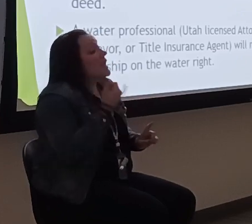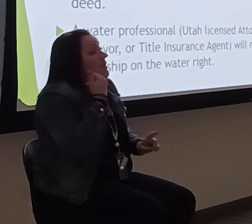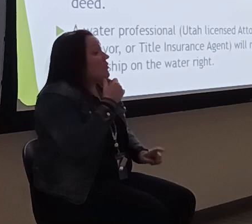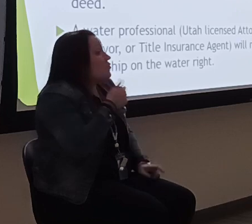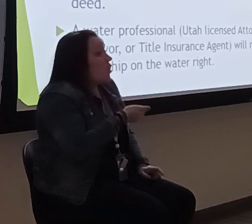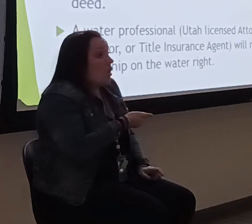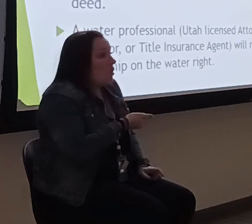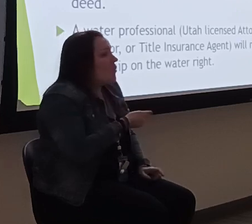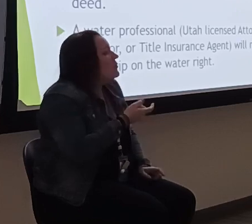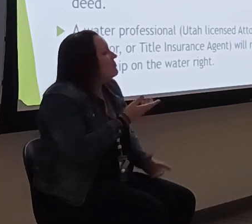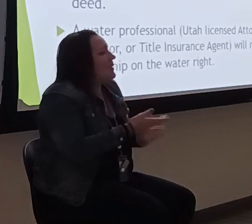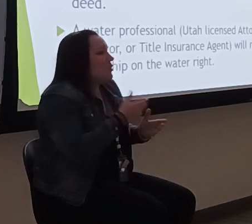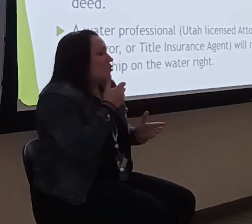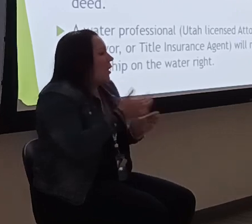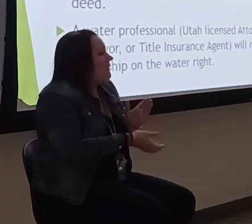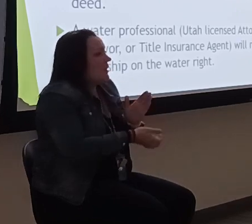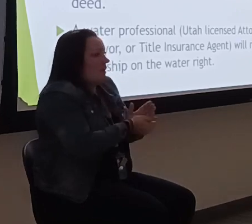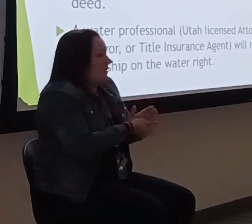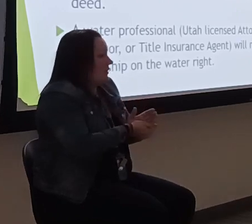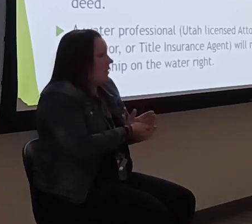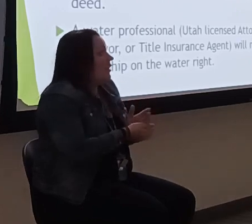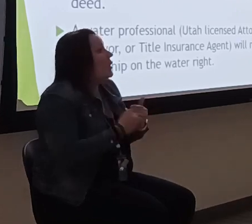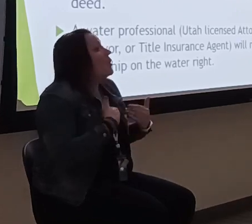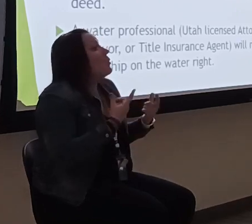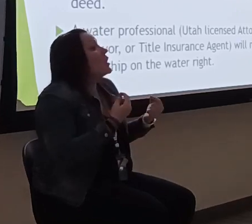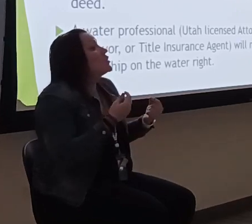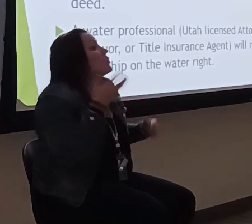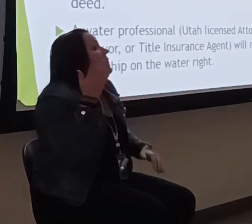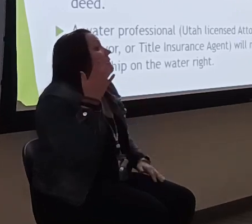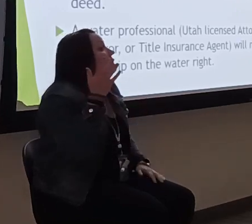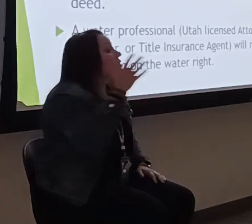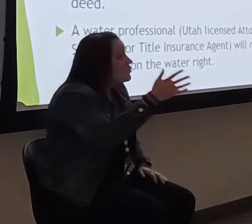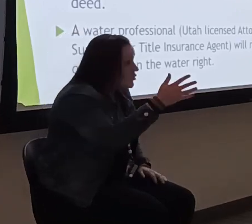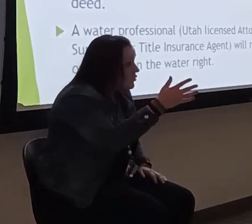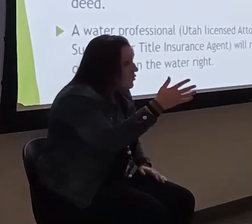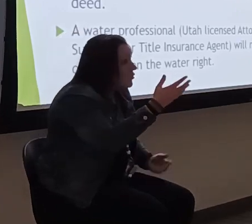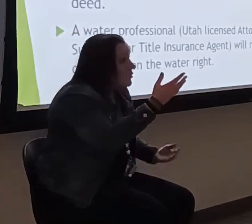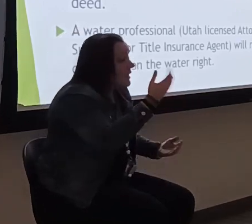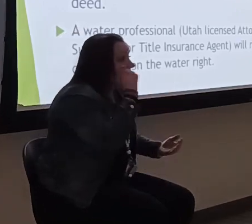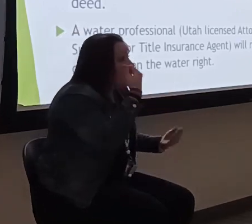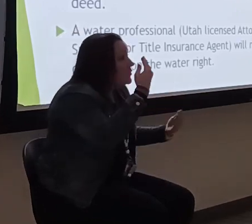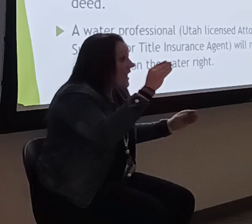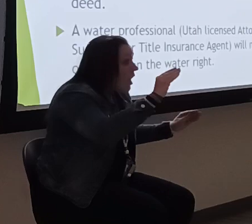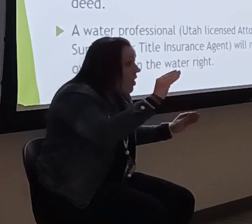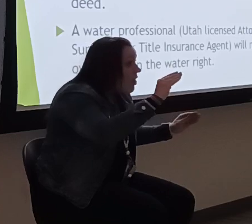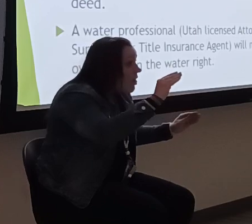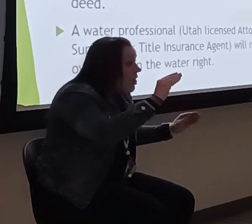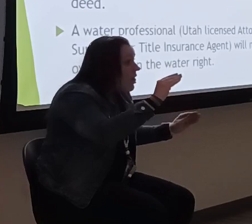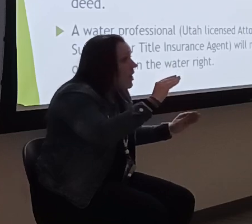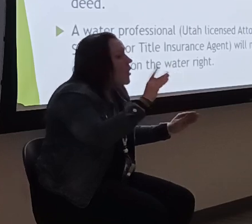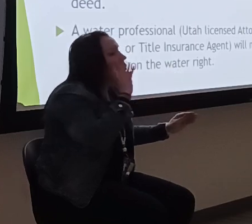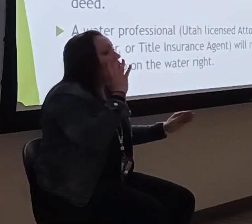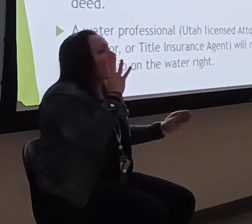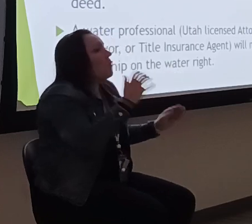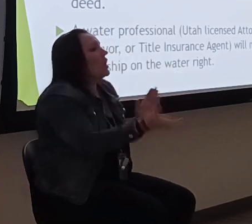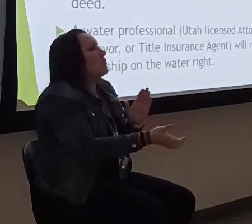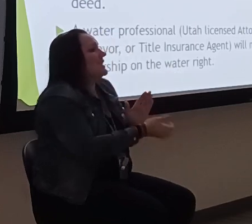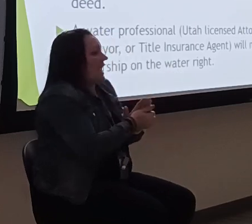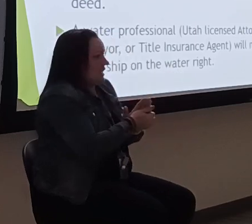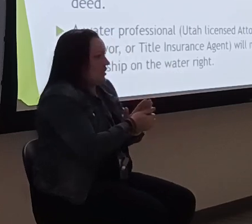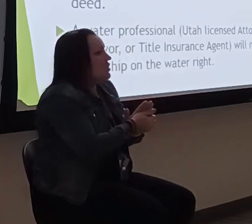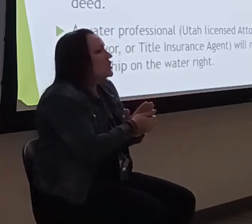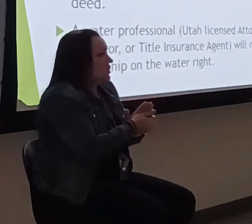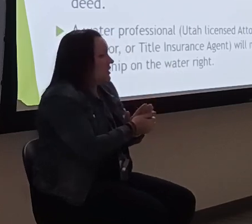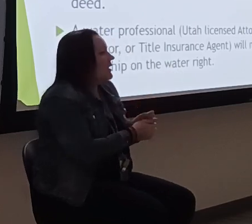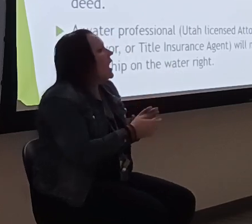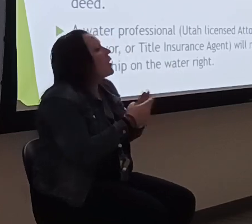have an addendum. What we want to do is in the future, when you sell your property, we want you to attach an addendum. And I'll show you